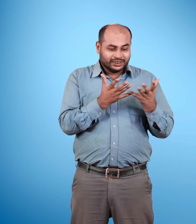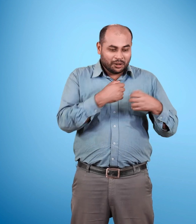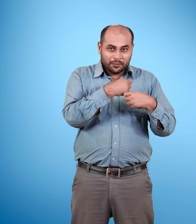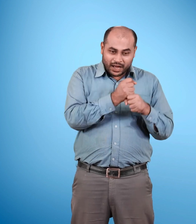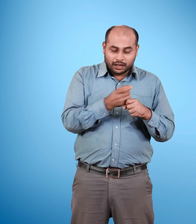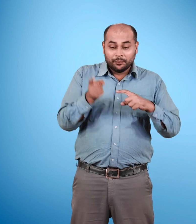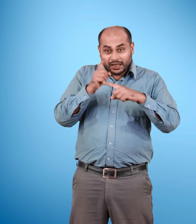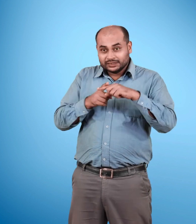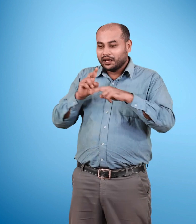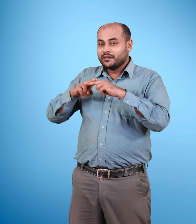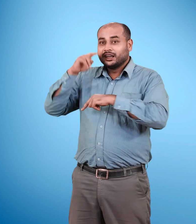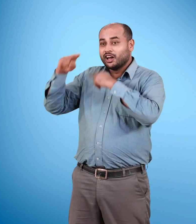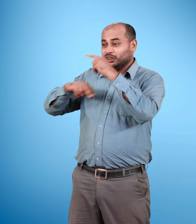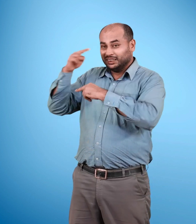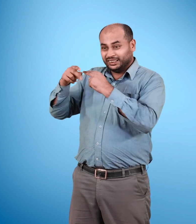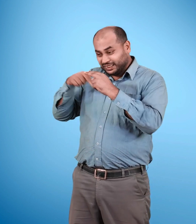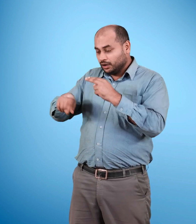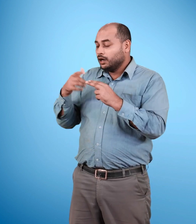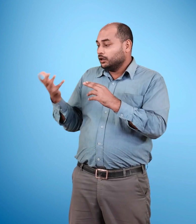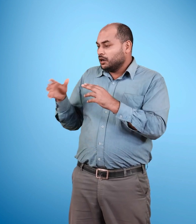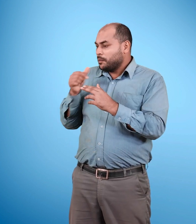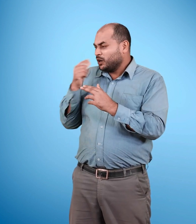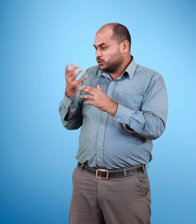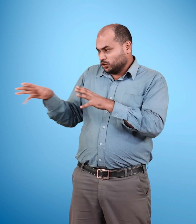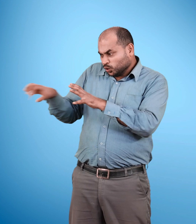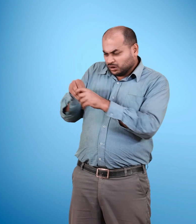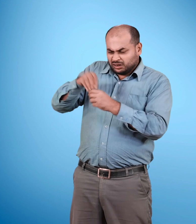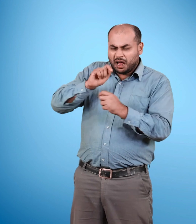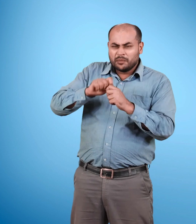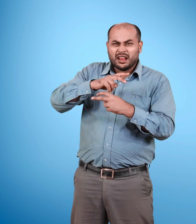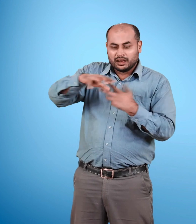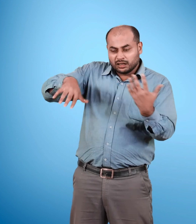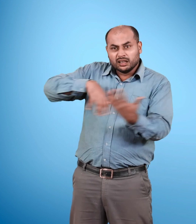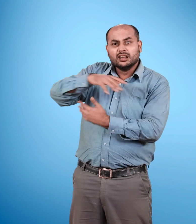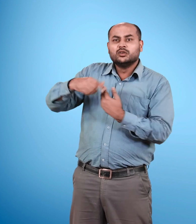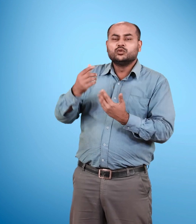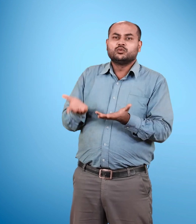Also, more and more water is being used for producing food and by the industries.